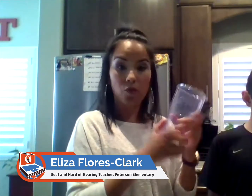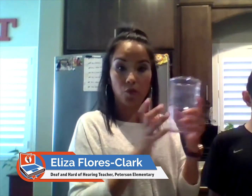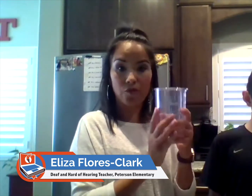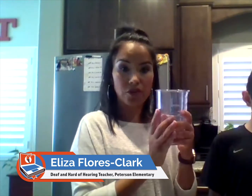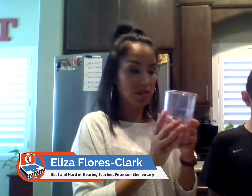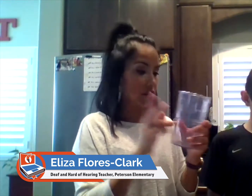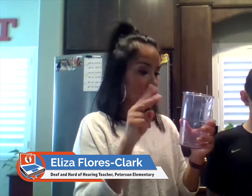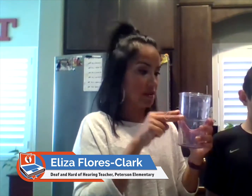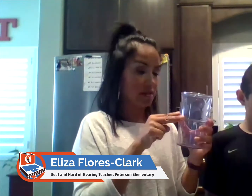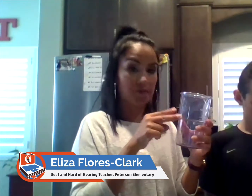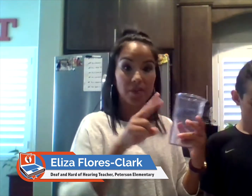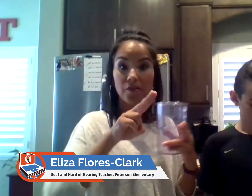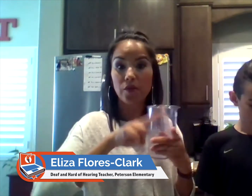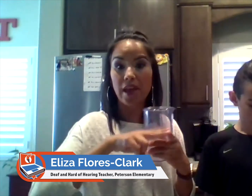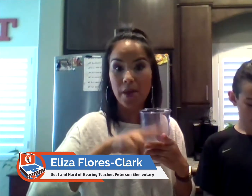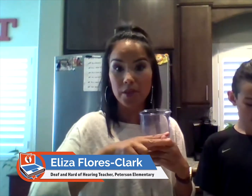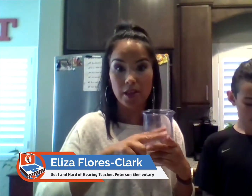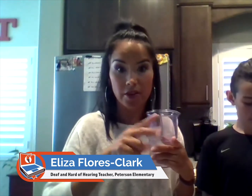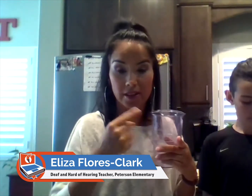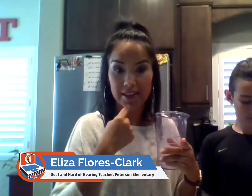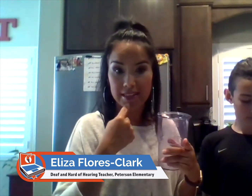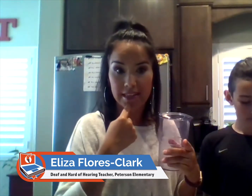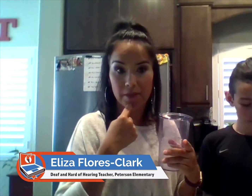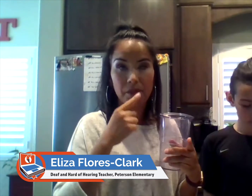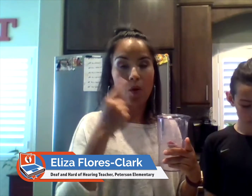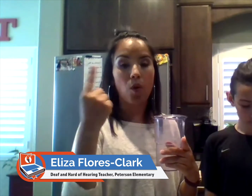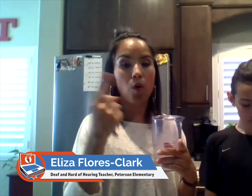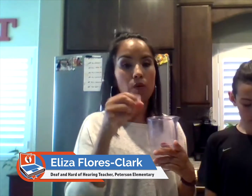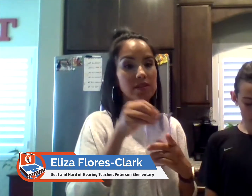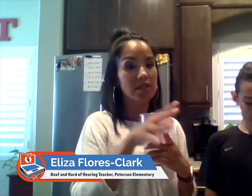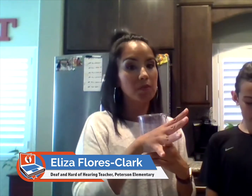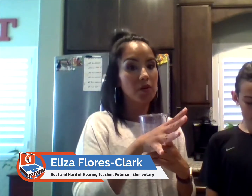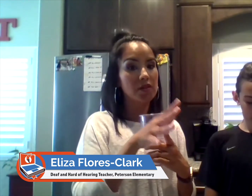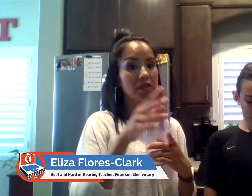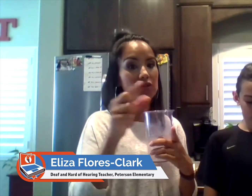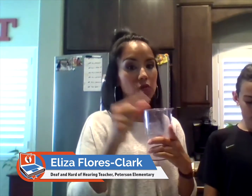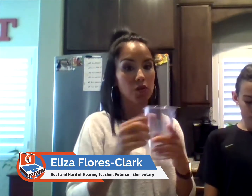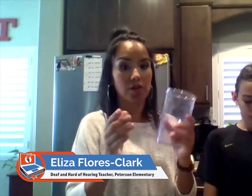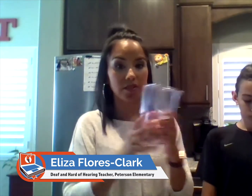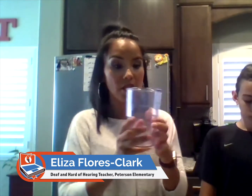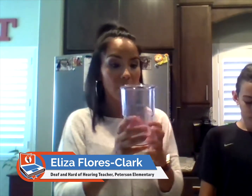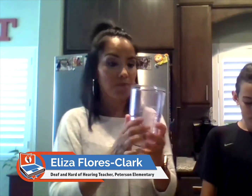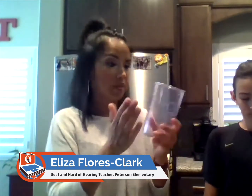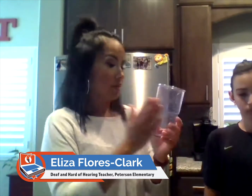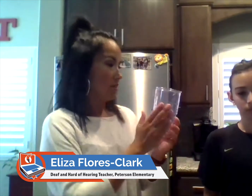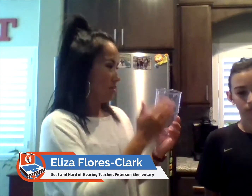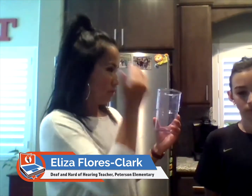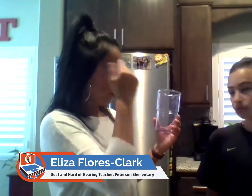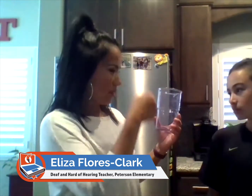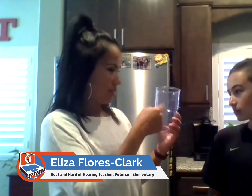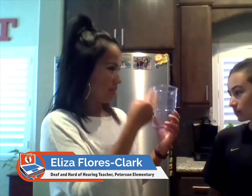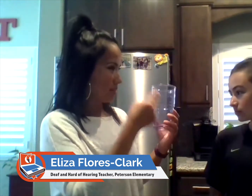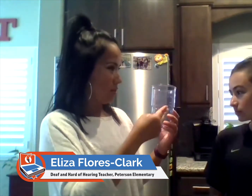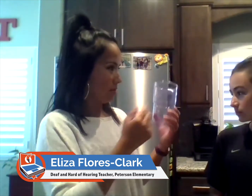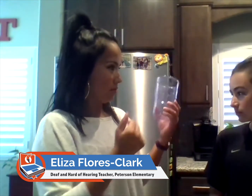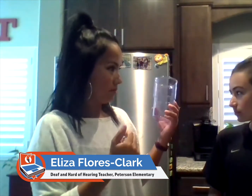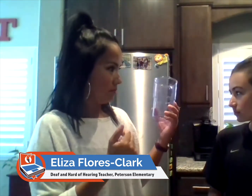first let's look at this. Vocabulary, like I said, always exposing 2 words. Do you know what this is called?